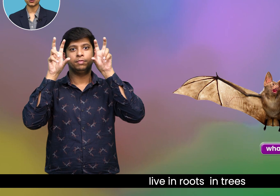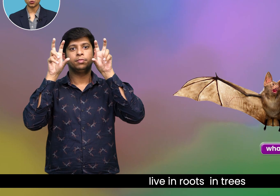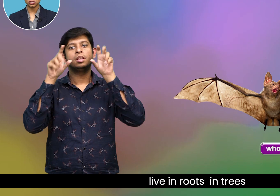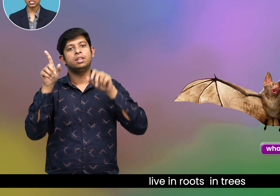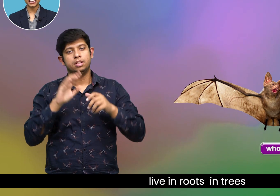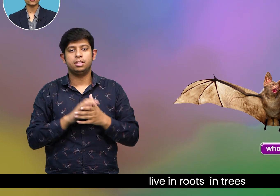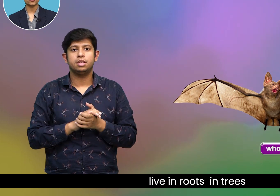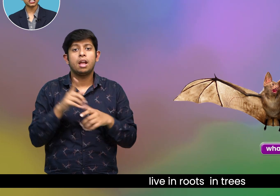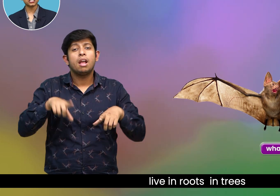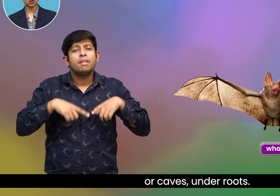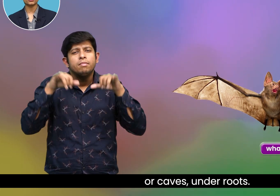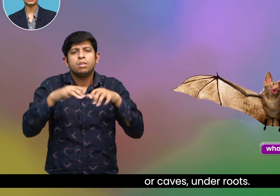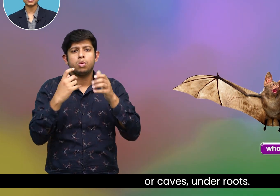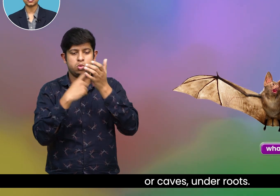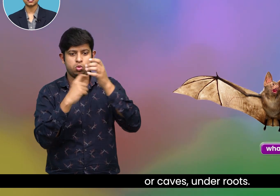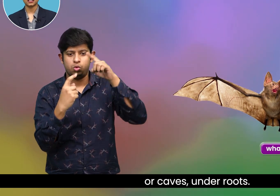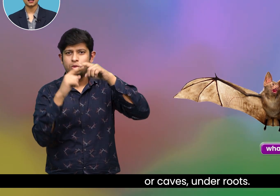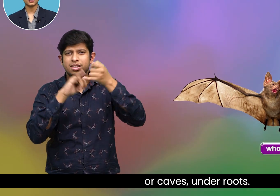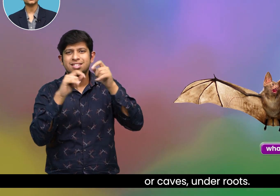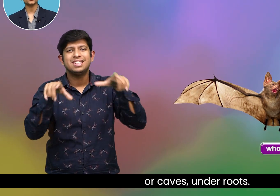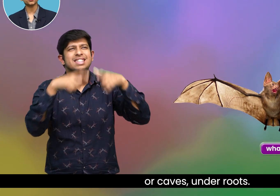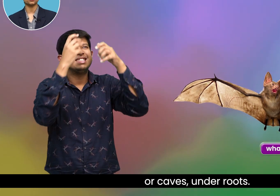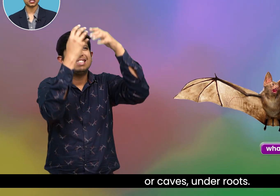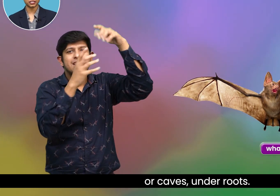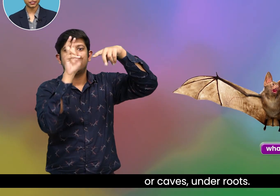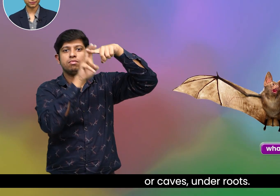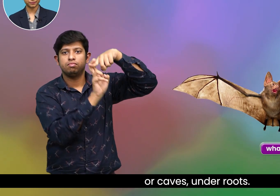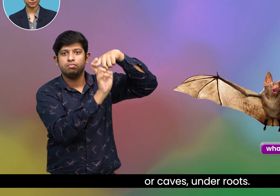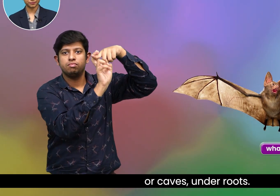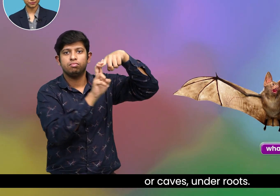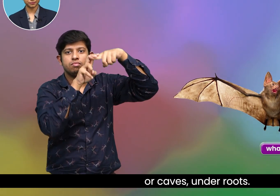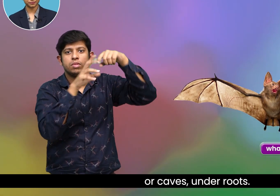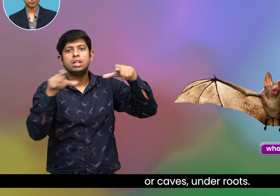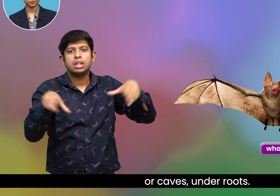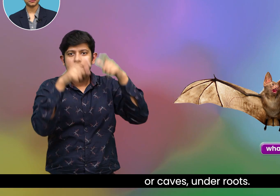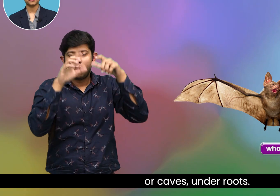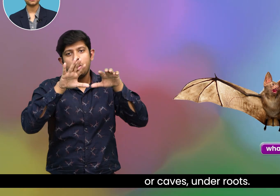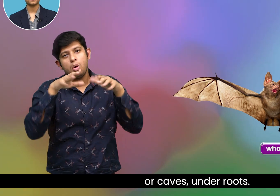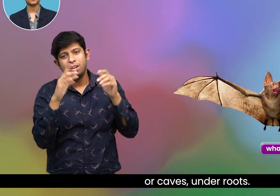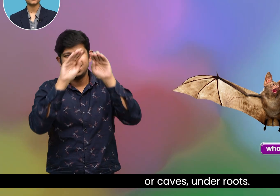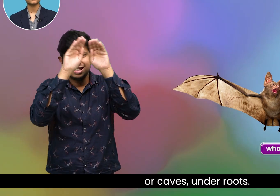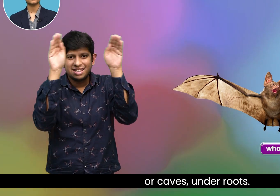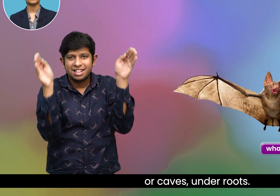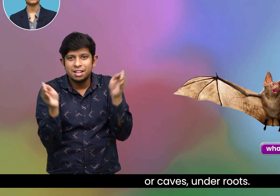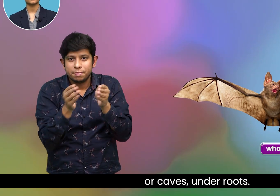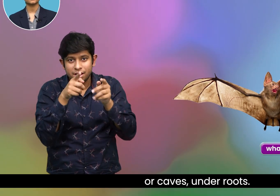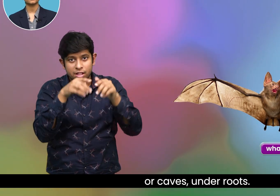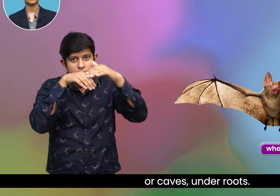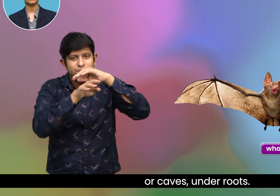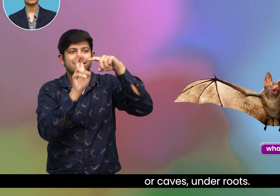Live in roots in trees or caves under roots.